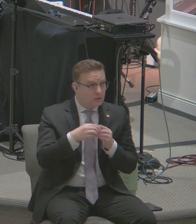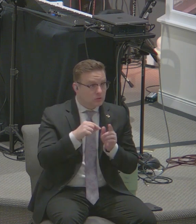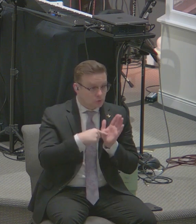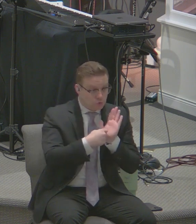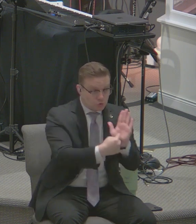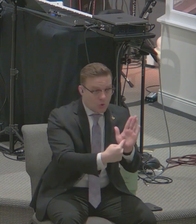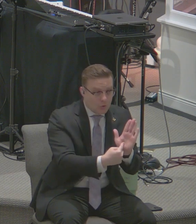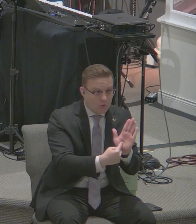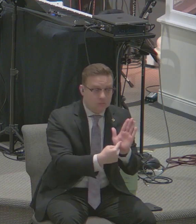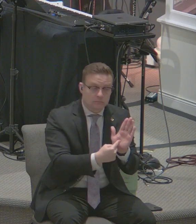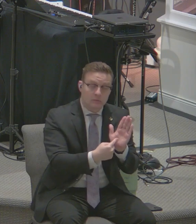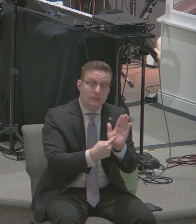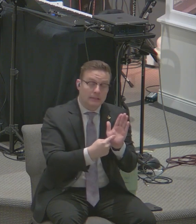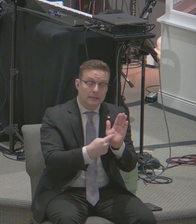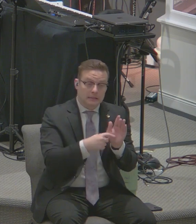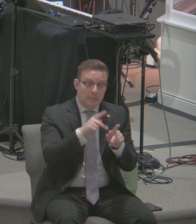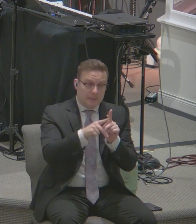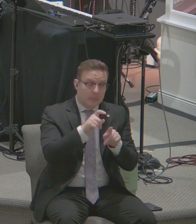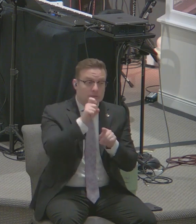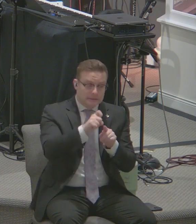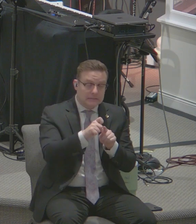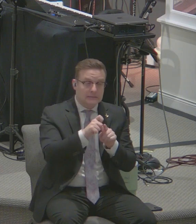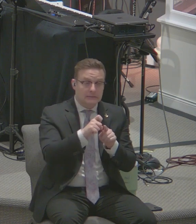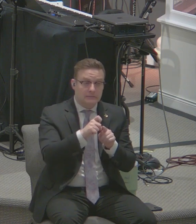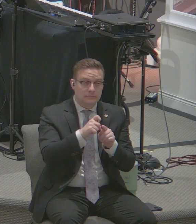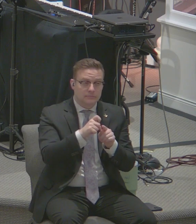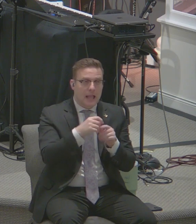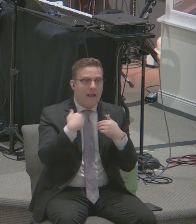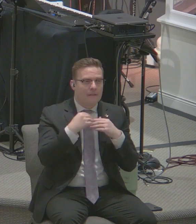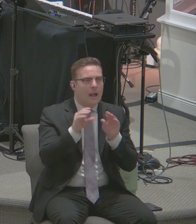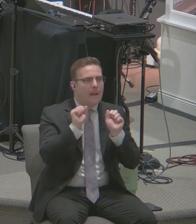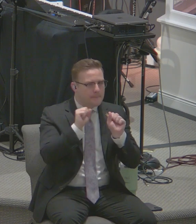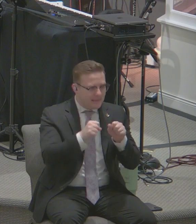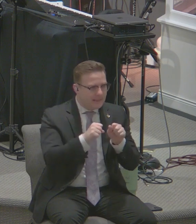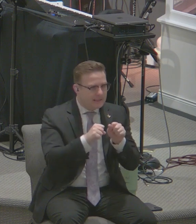be something that can be imitated.